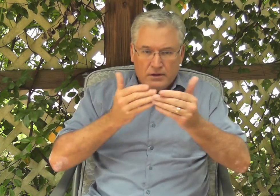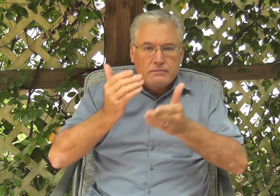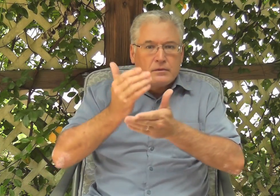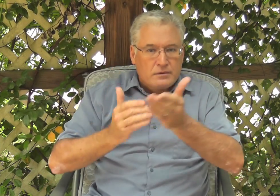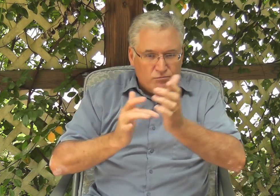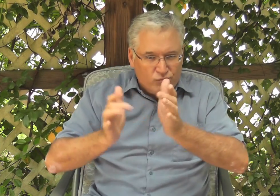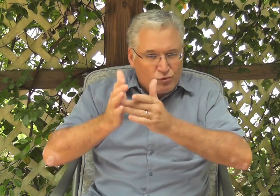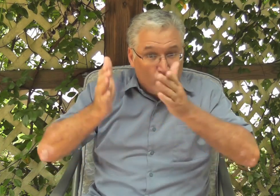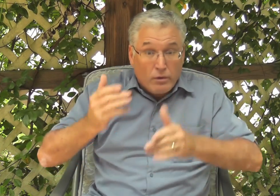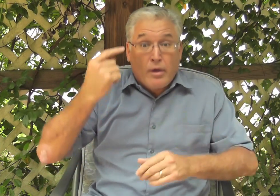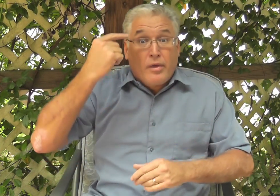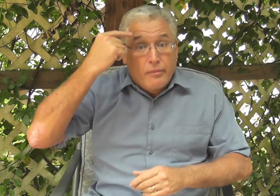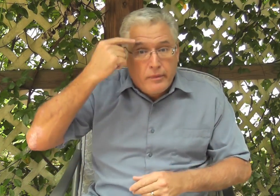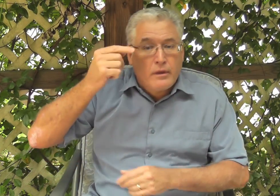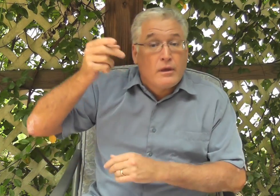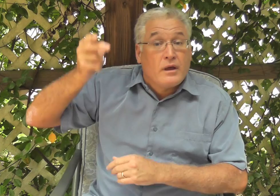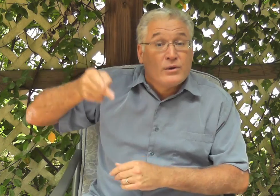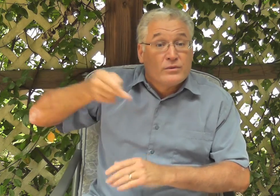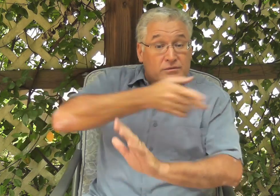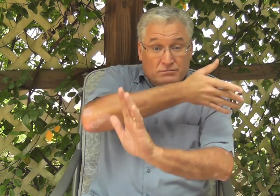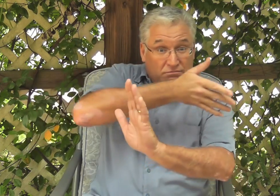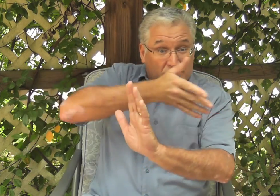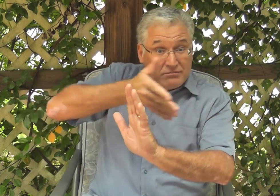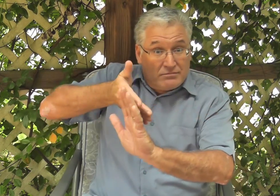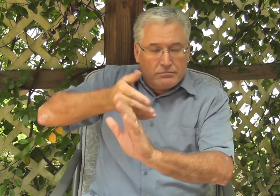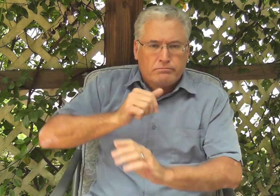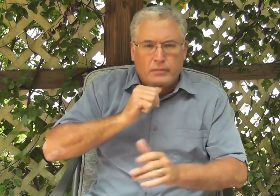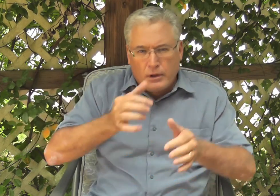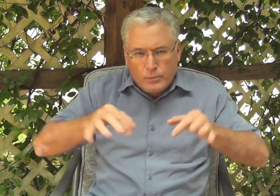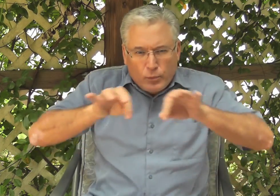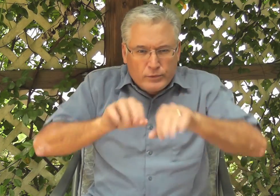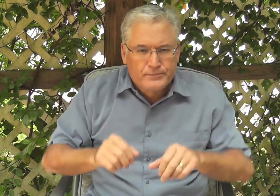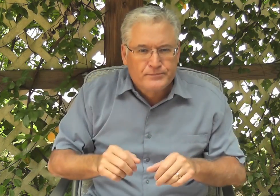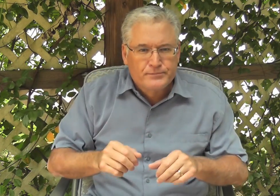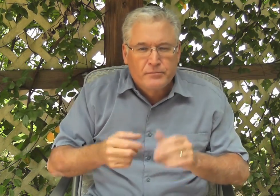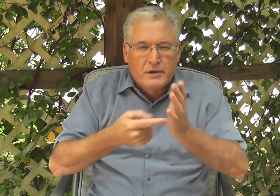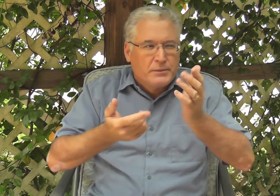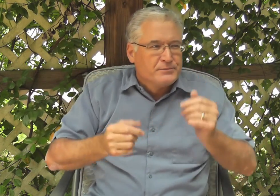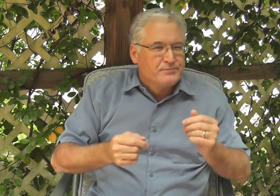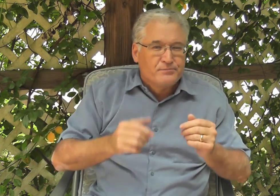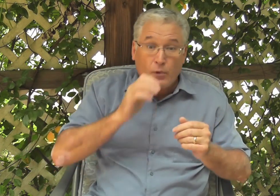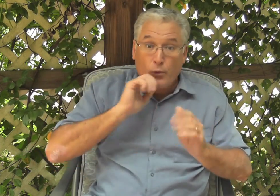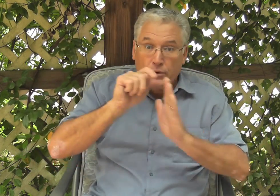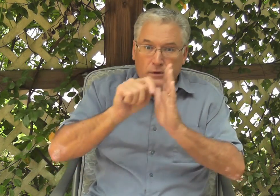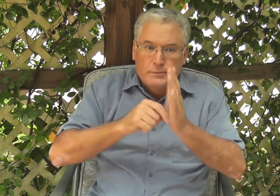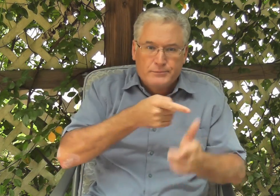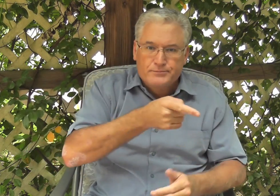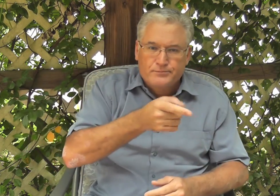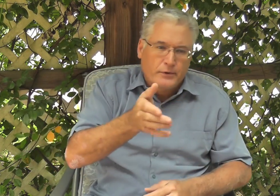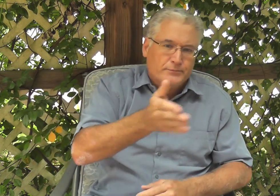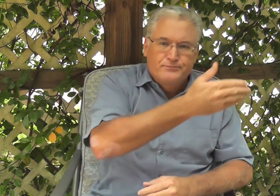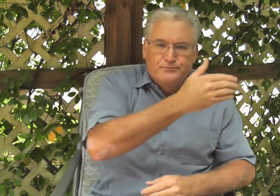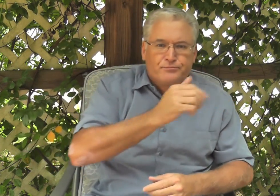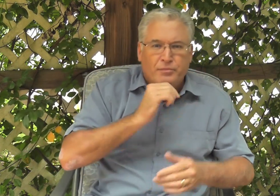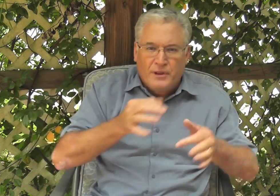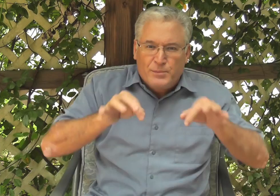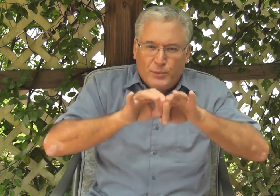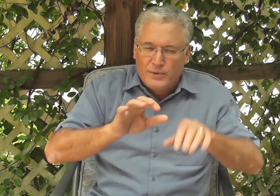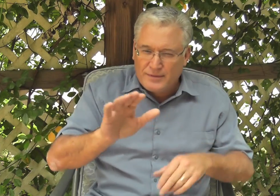Now, some people, even Christians, they think that history up to now isn't really important. They even say the Old Testament, just do away